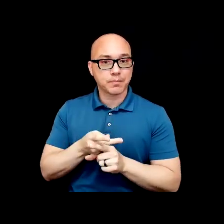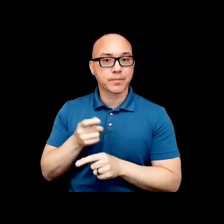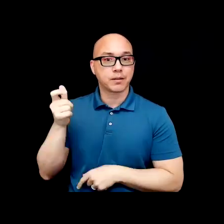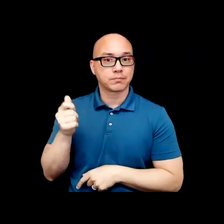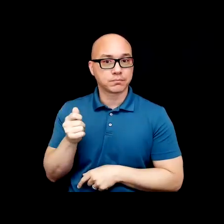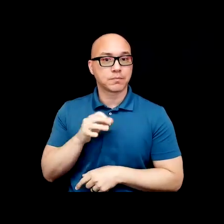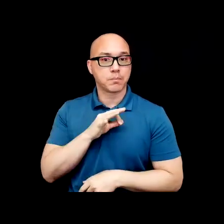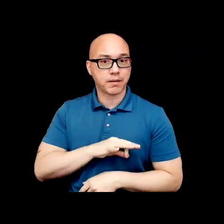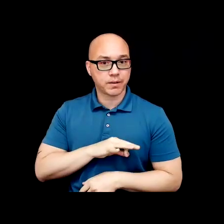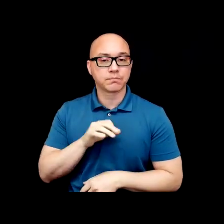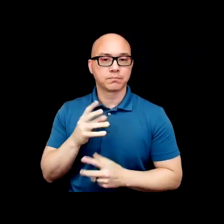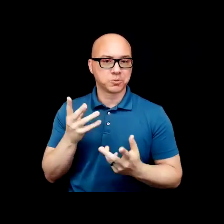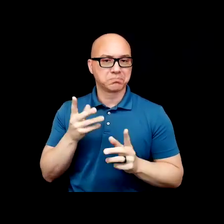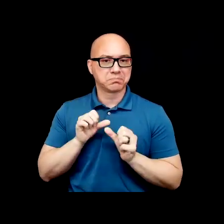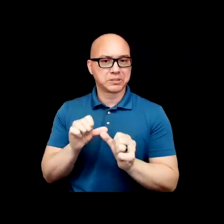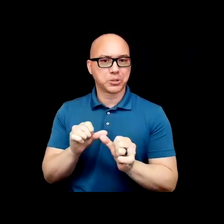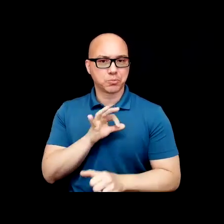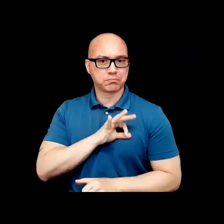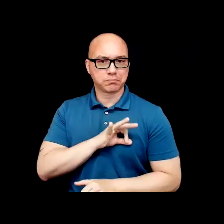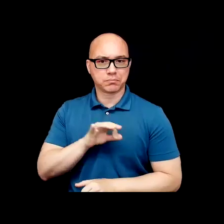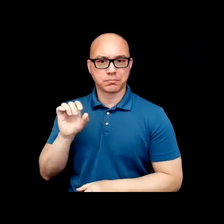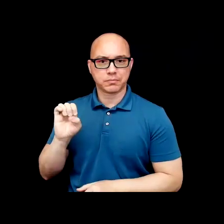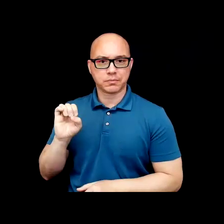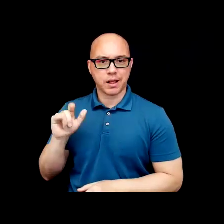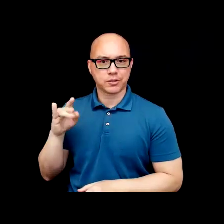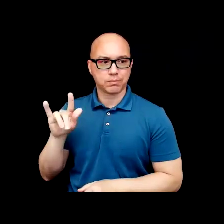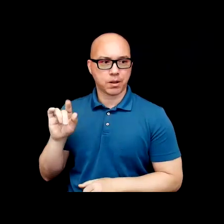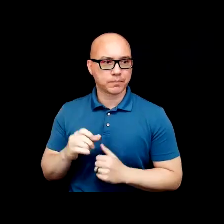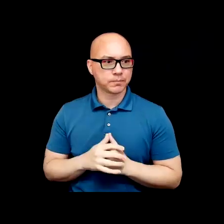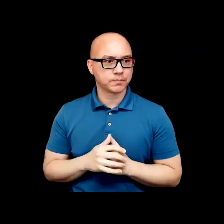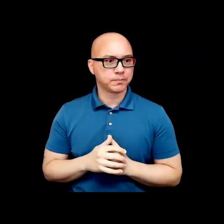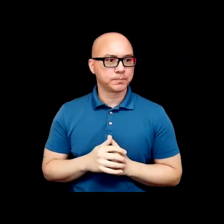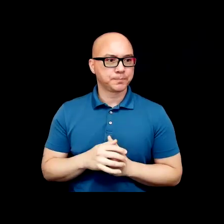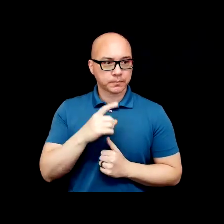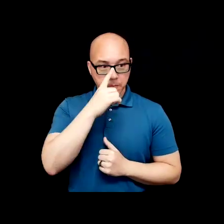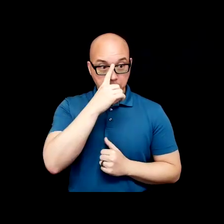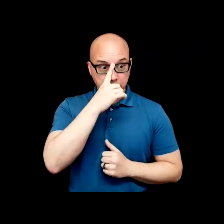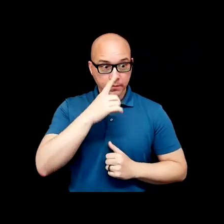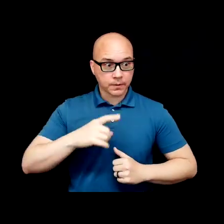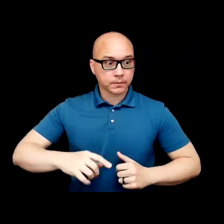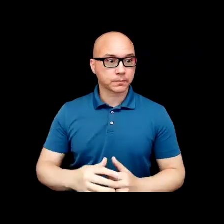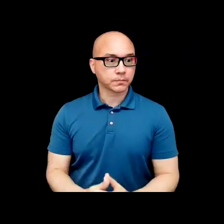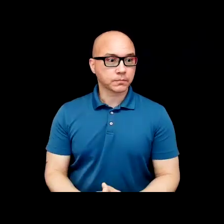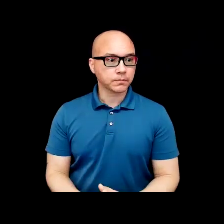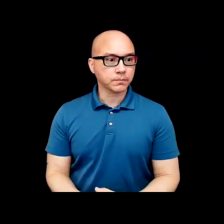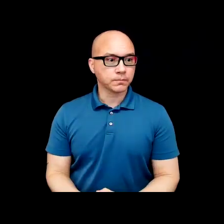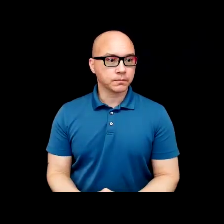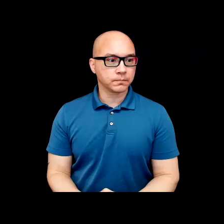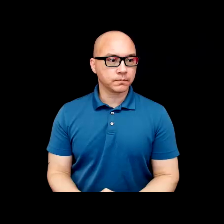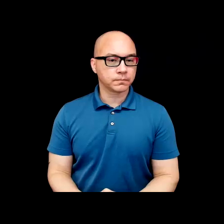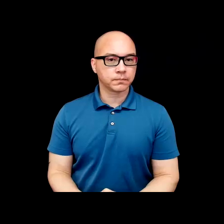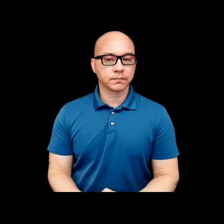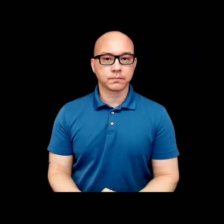benefit, meaning keep eligibility. So in every state, there's at least one benefits planning program called a